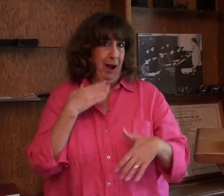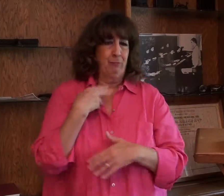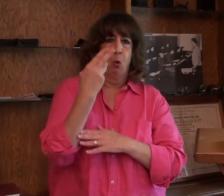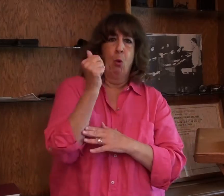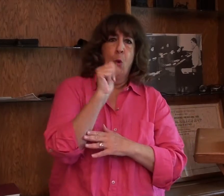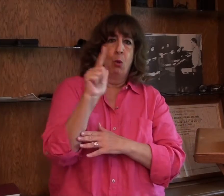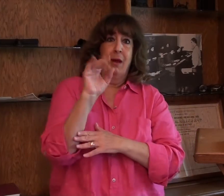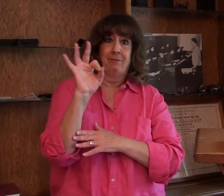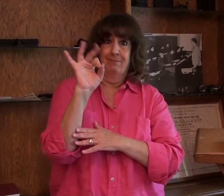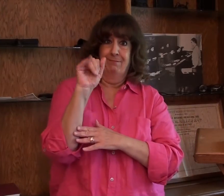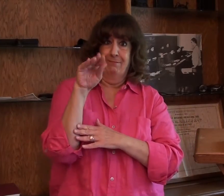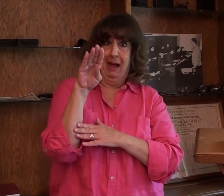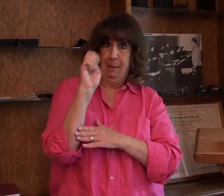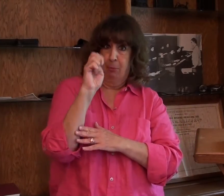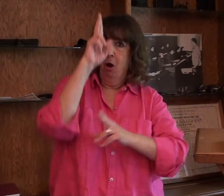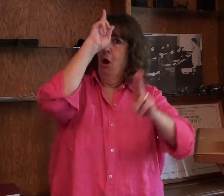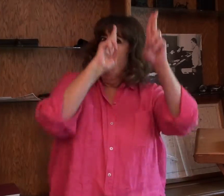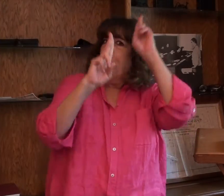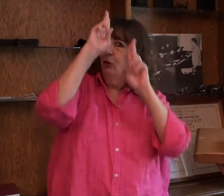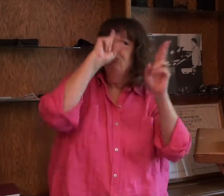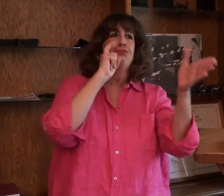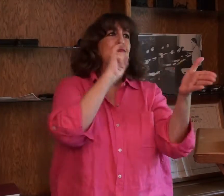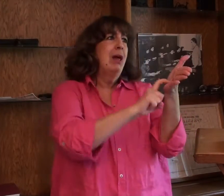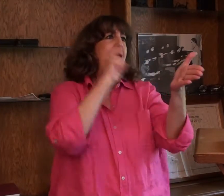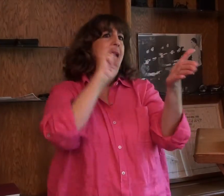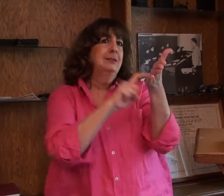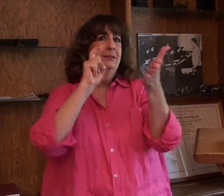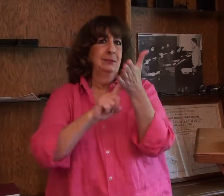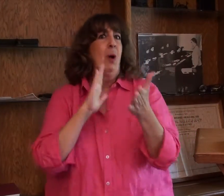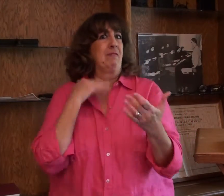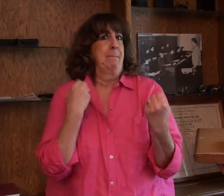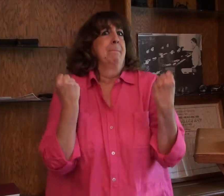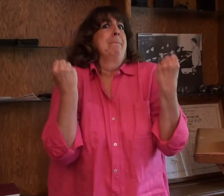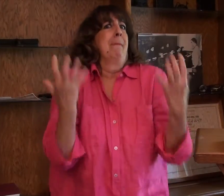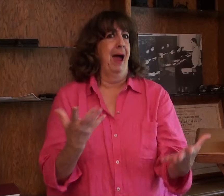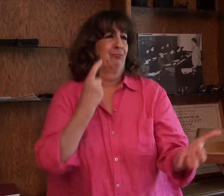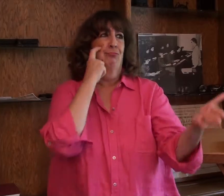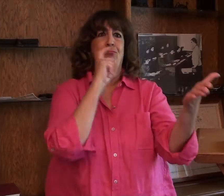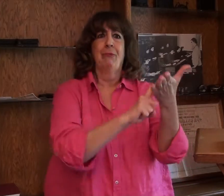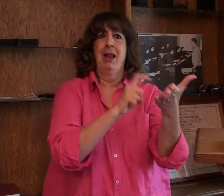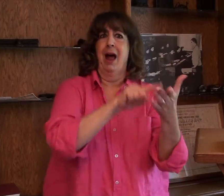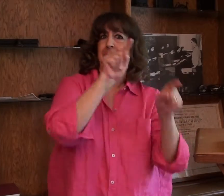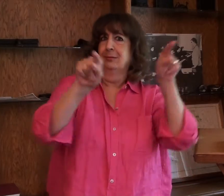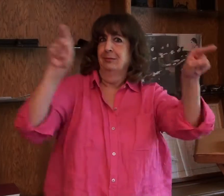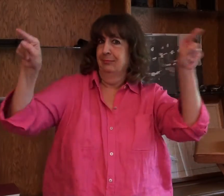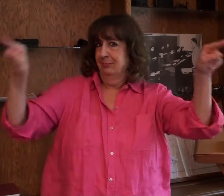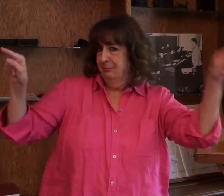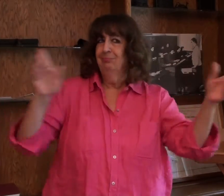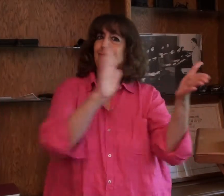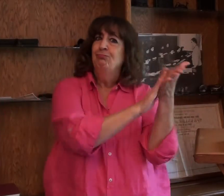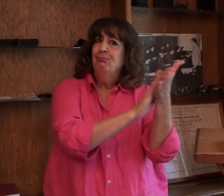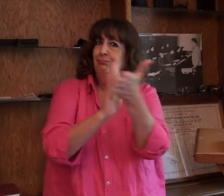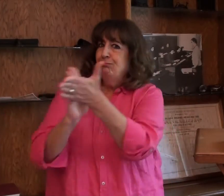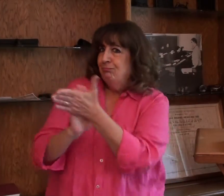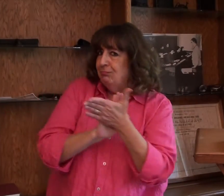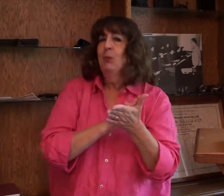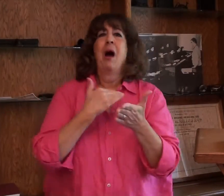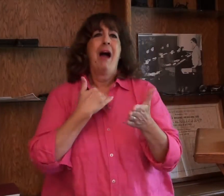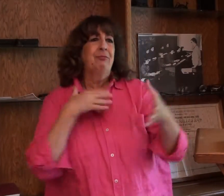in the auditorium for our Hall of Fame, which will honor and recognize so many former students here